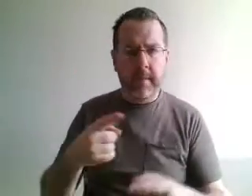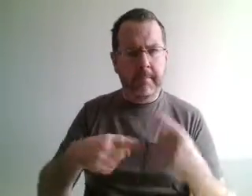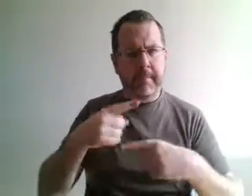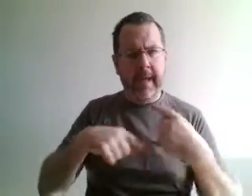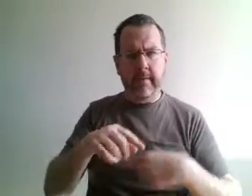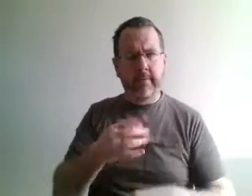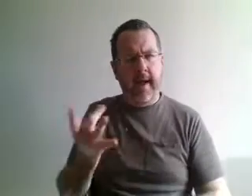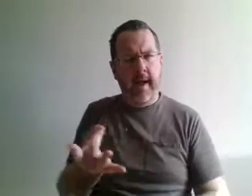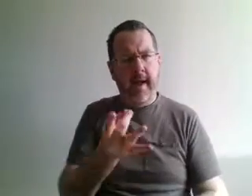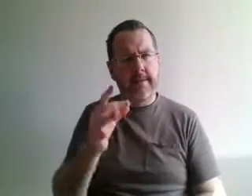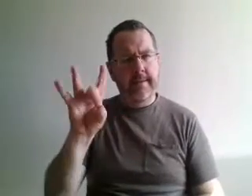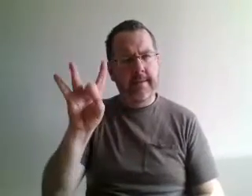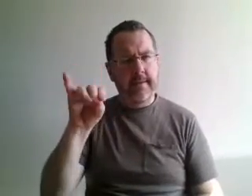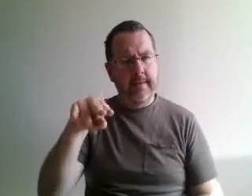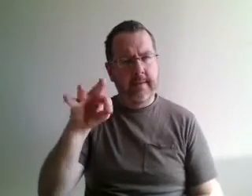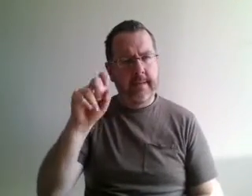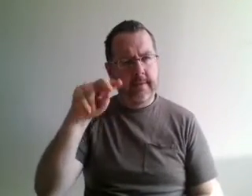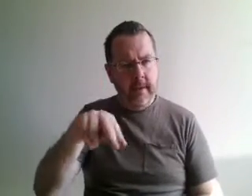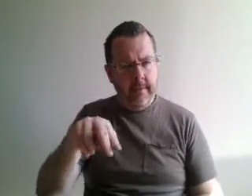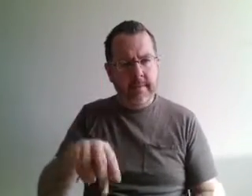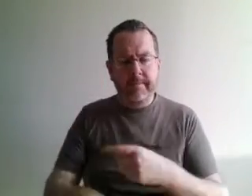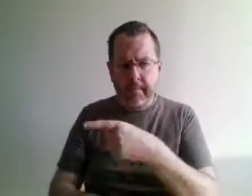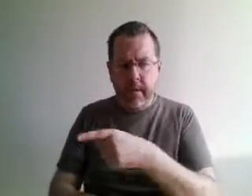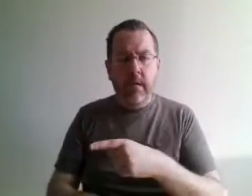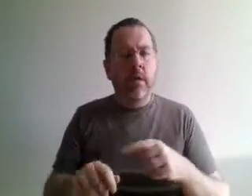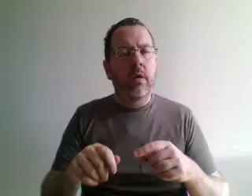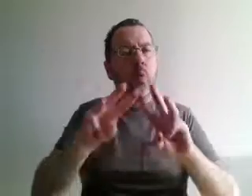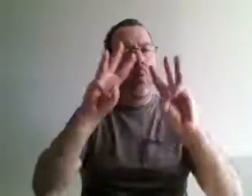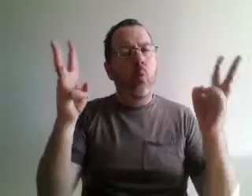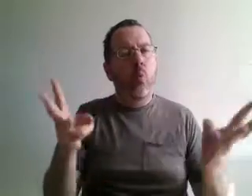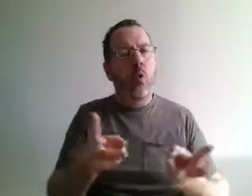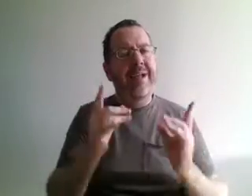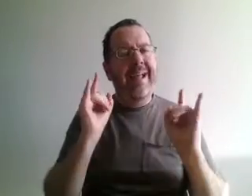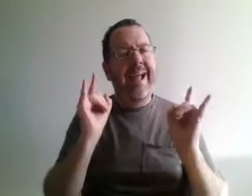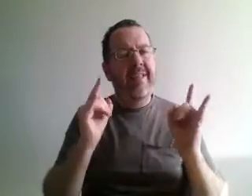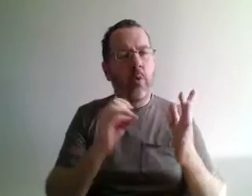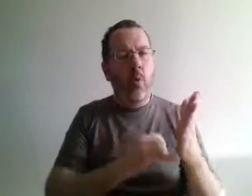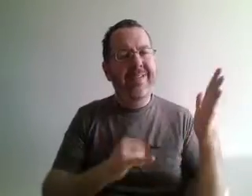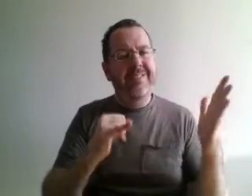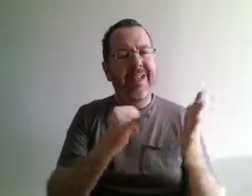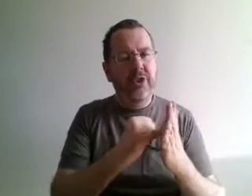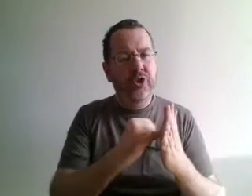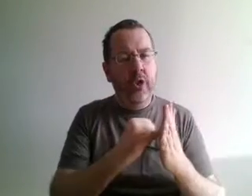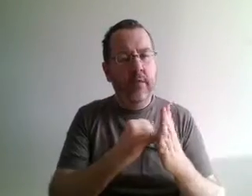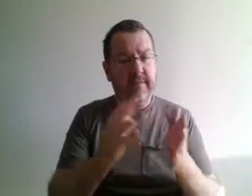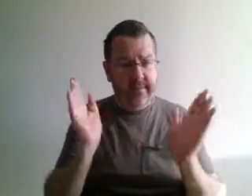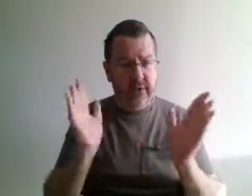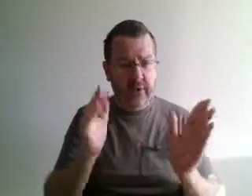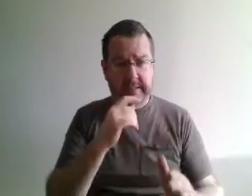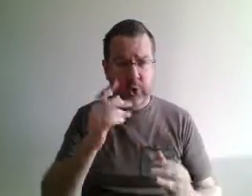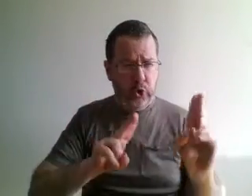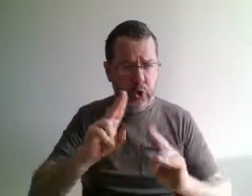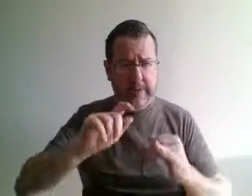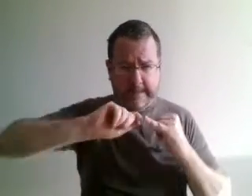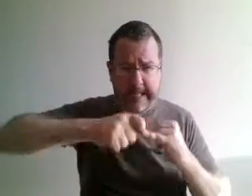Ireland, and Nuala took the question, the World Health Organization has repeated its mantra of test, test and test.